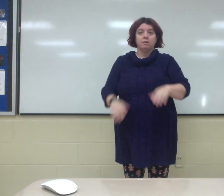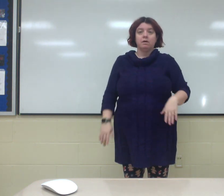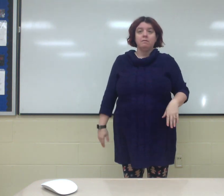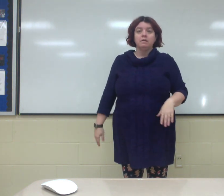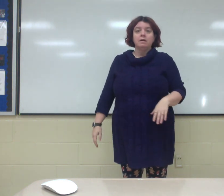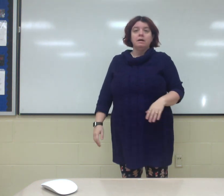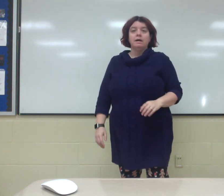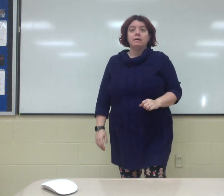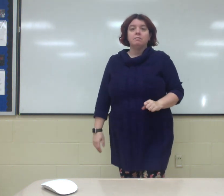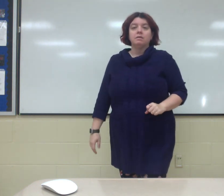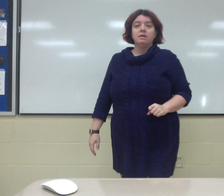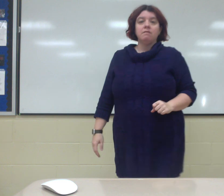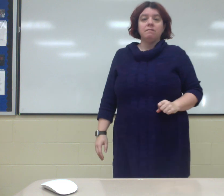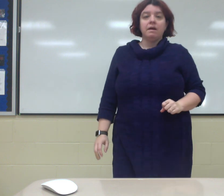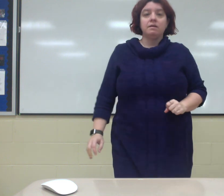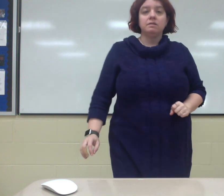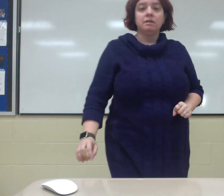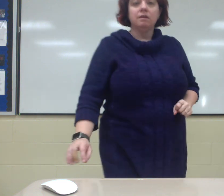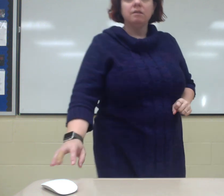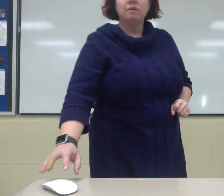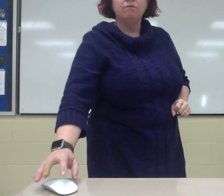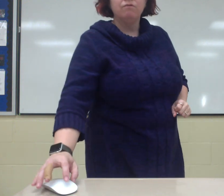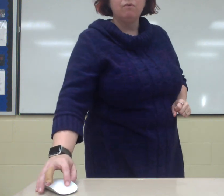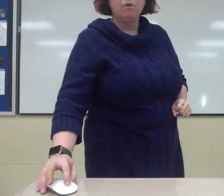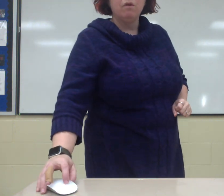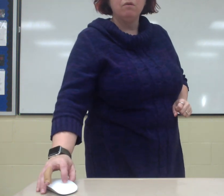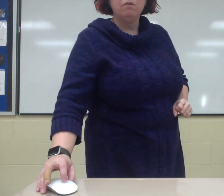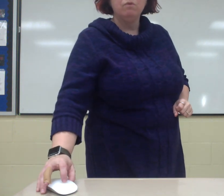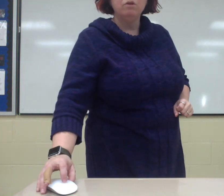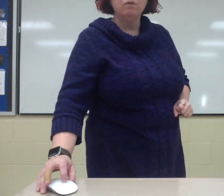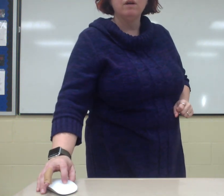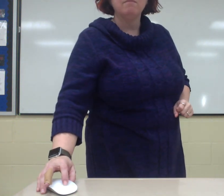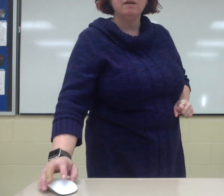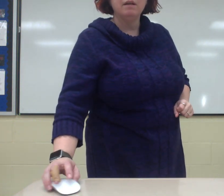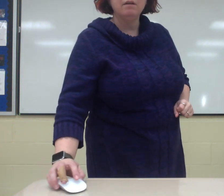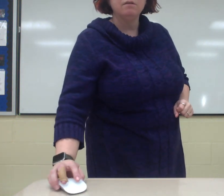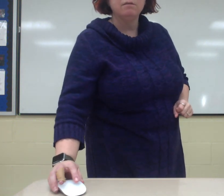Okay? And I believe that is it for winter vocab. It is.